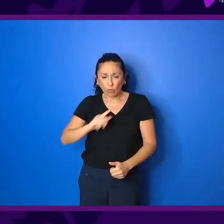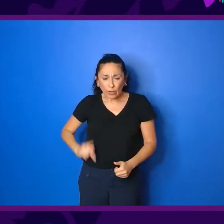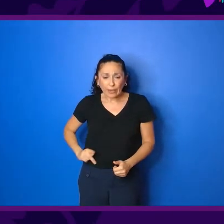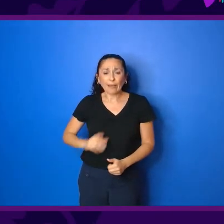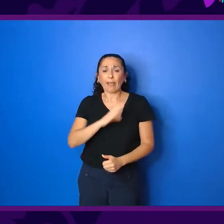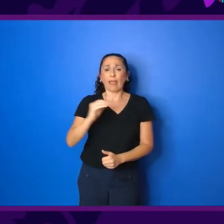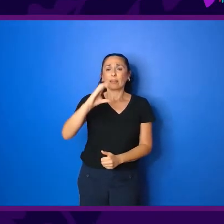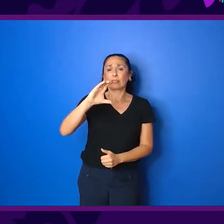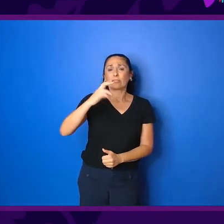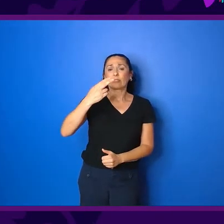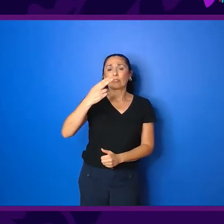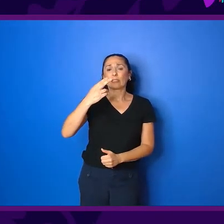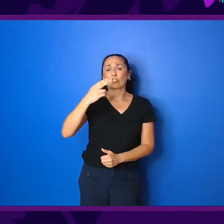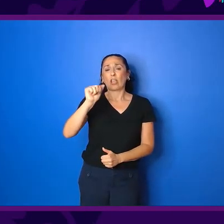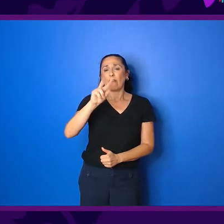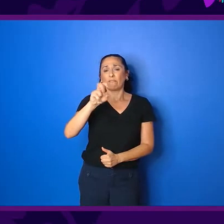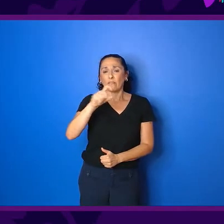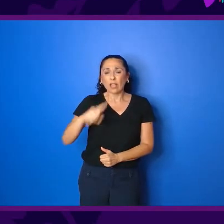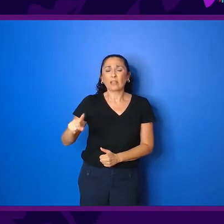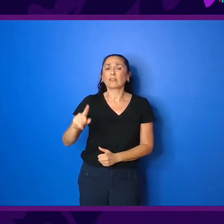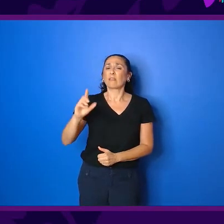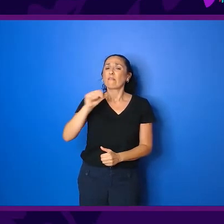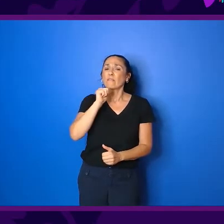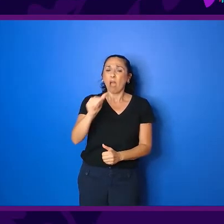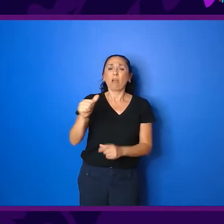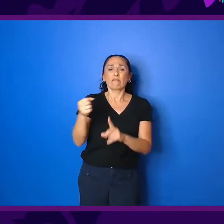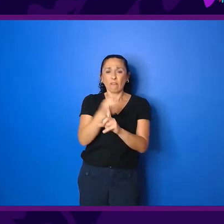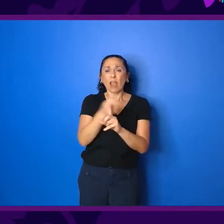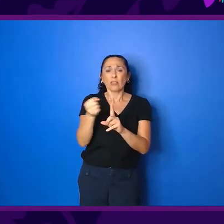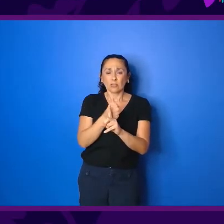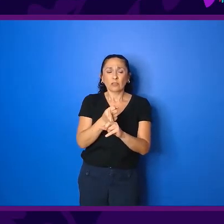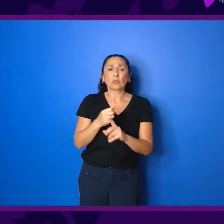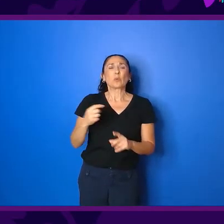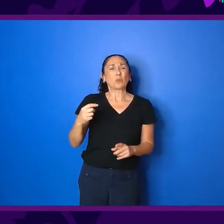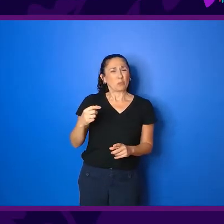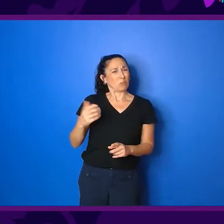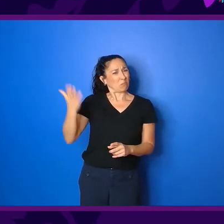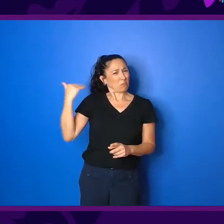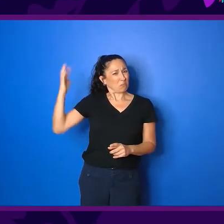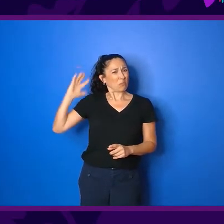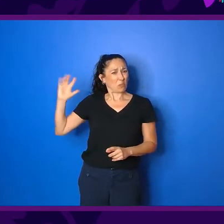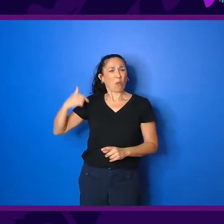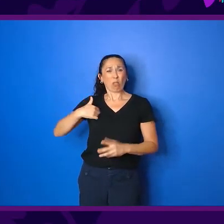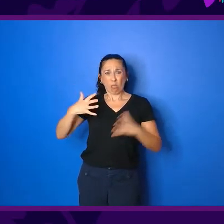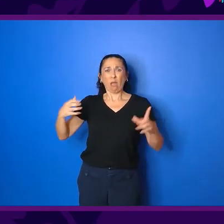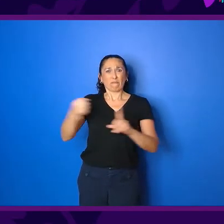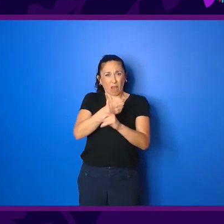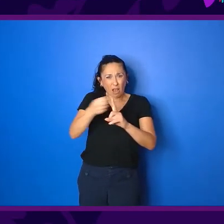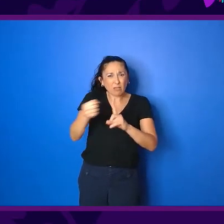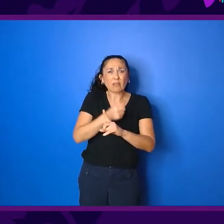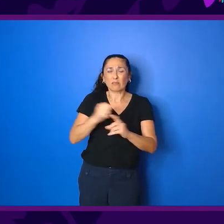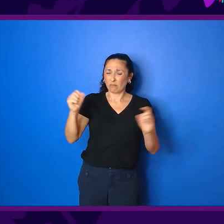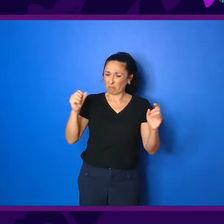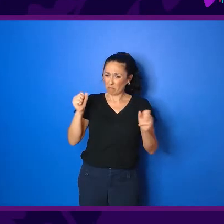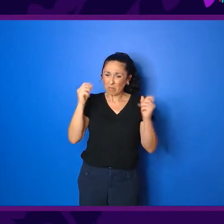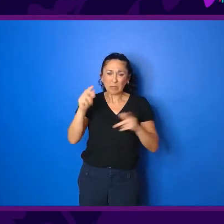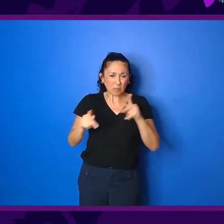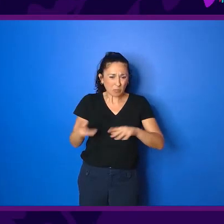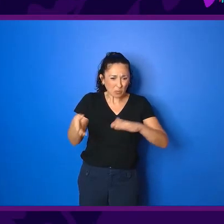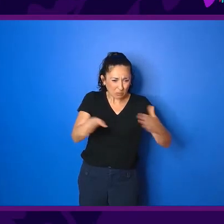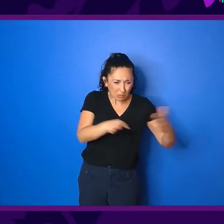know, within the farm worker movement, we had a lot of violence. We had many people that were killed, but we always tried to respond